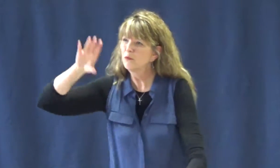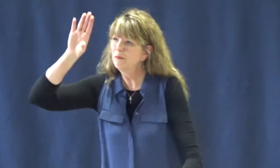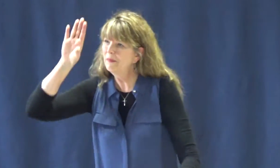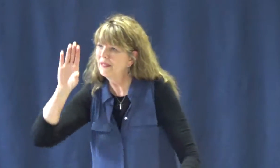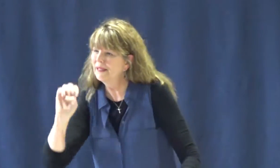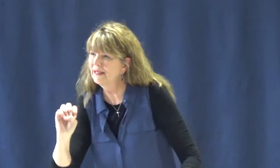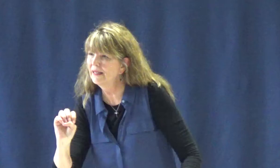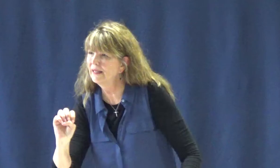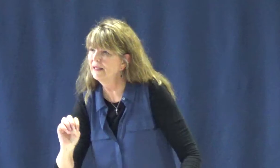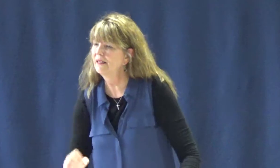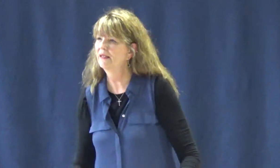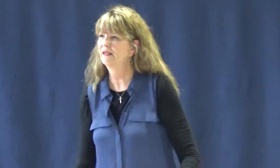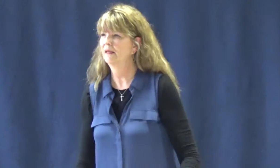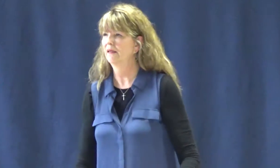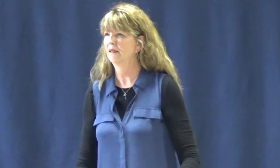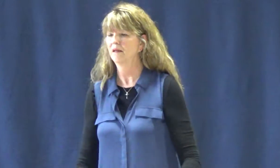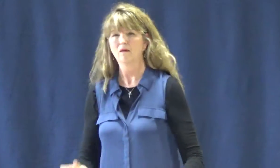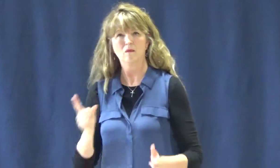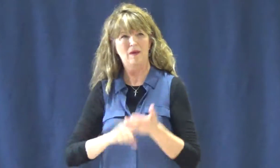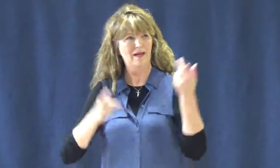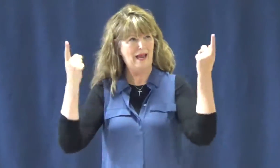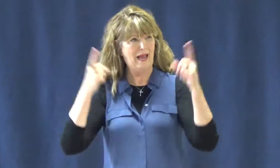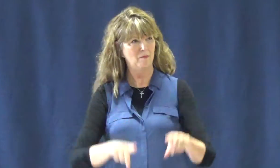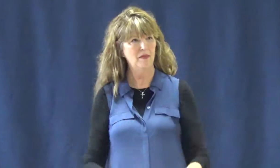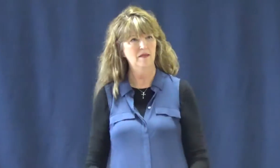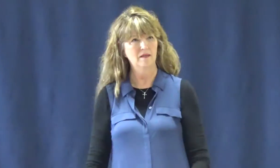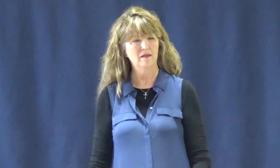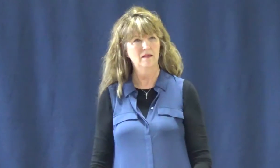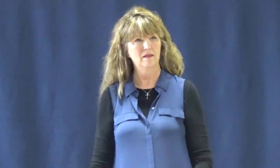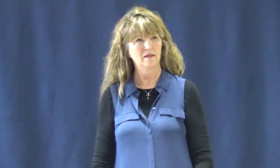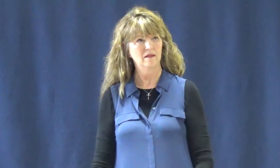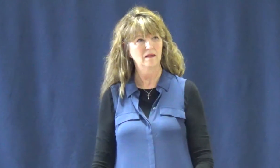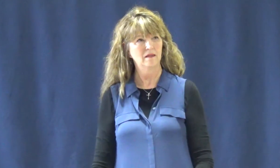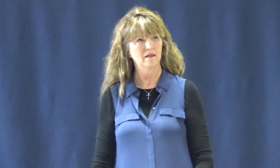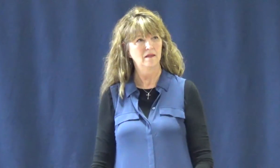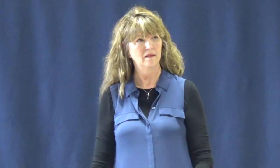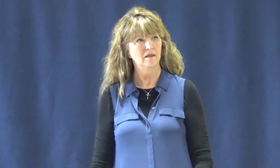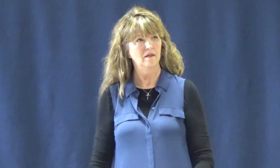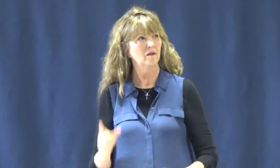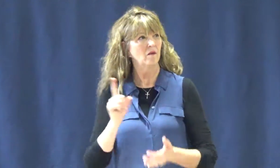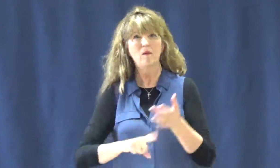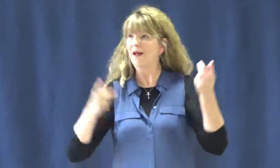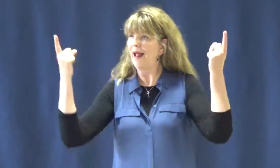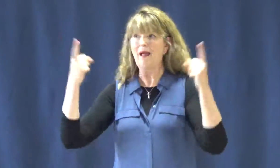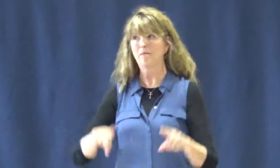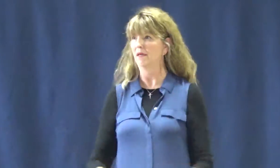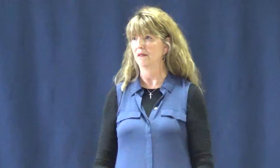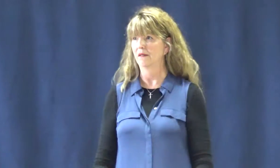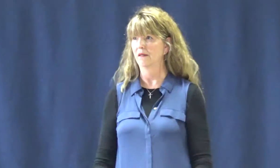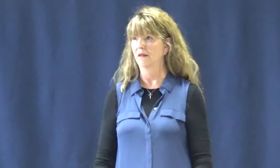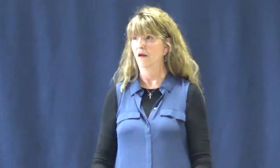It's supposed to be that way. But what happened? What